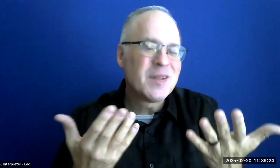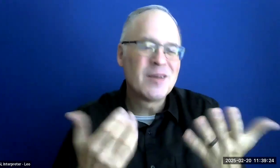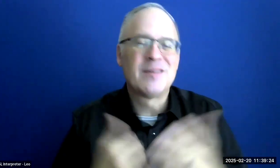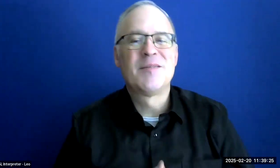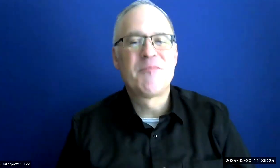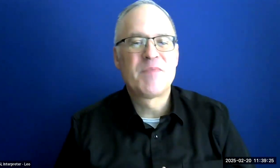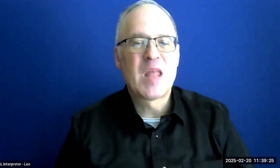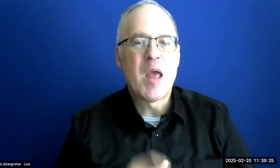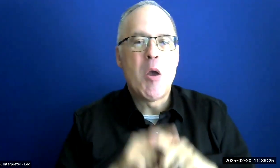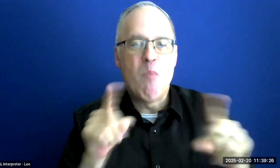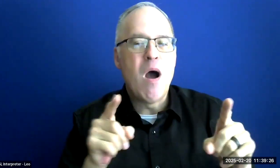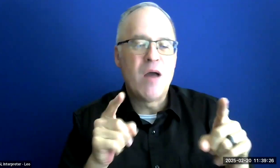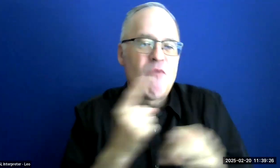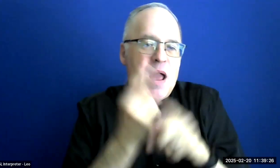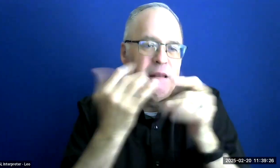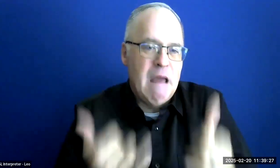now, that's work that's being done